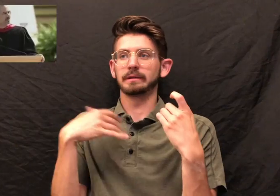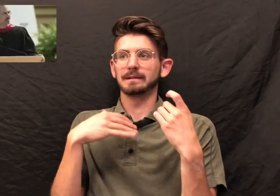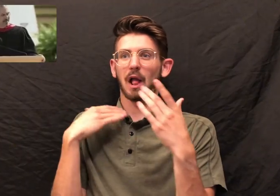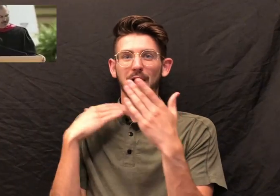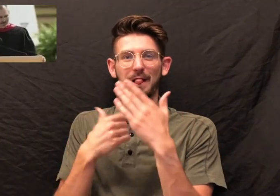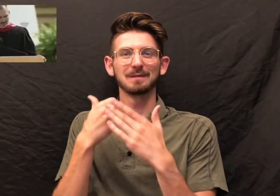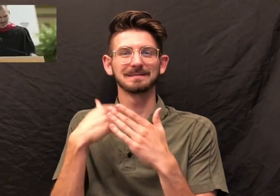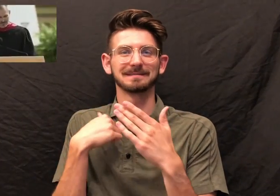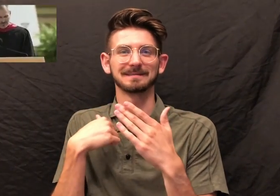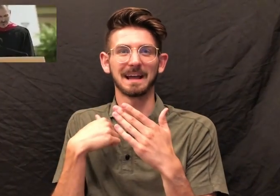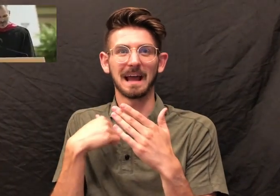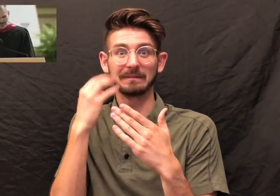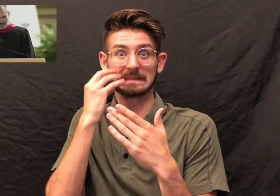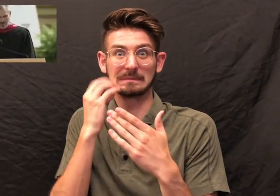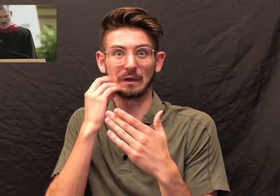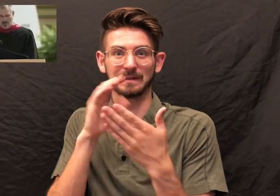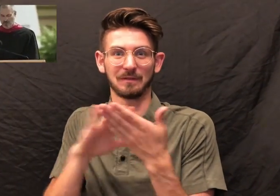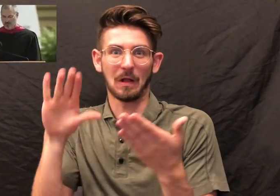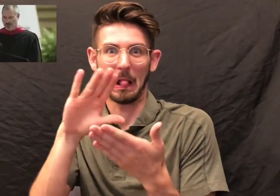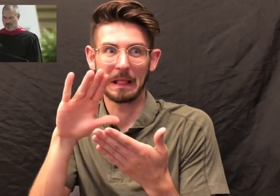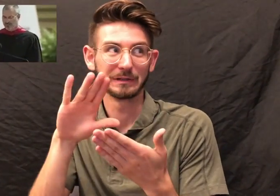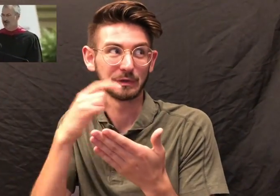to a college graduation.